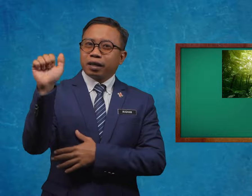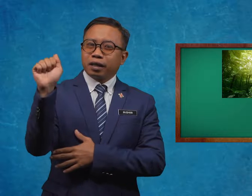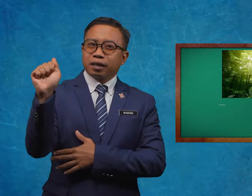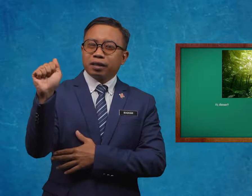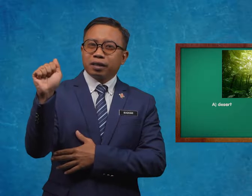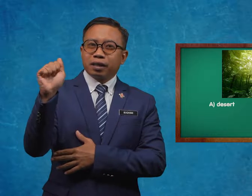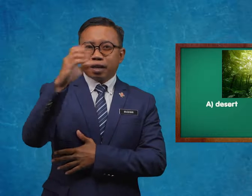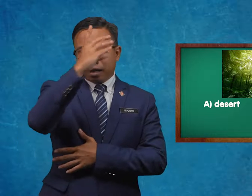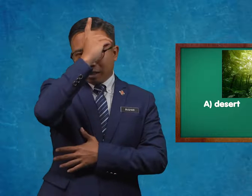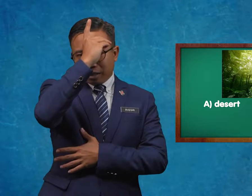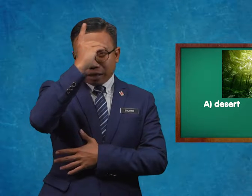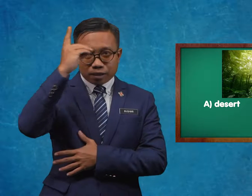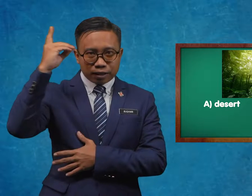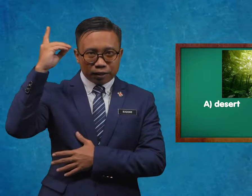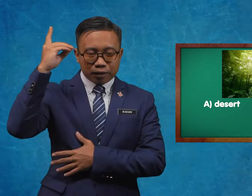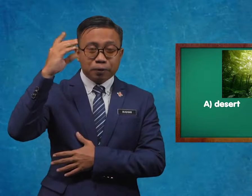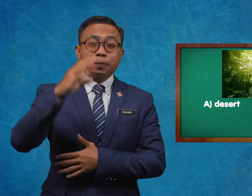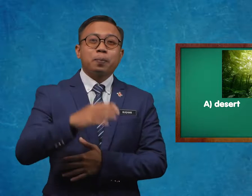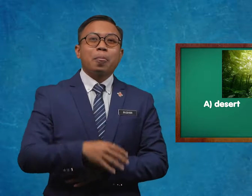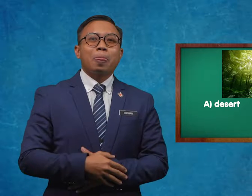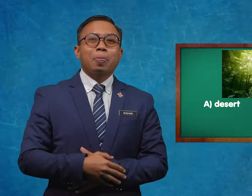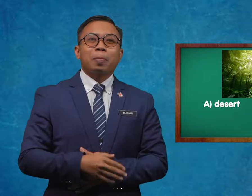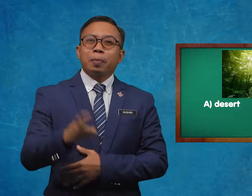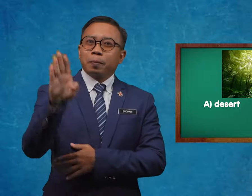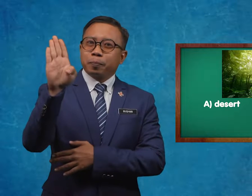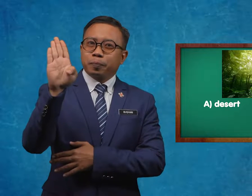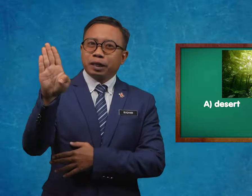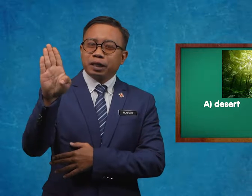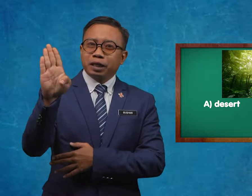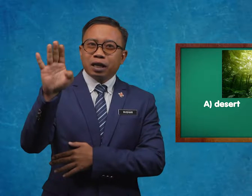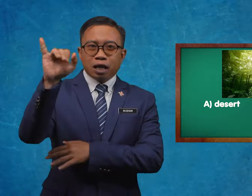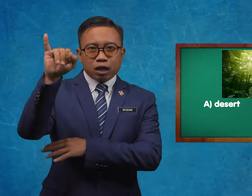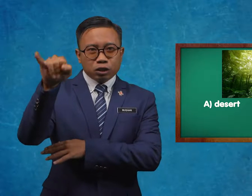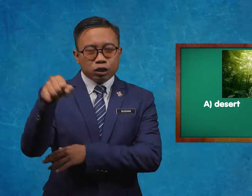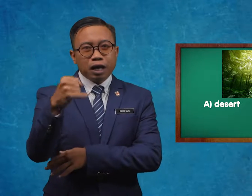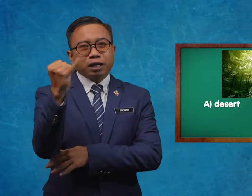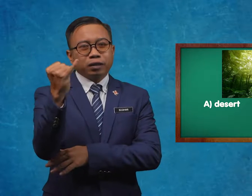A. Desert. B. Jungle.